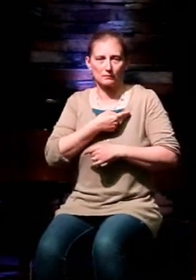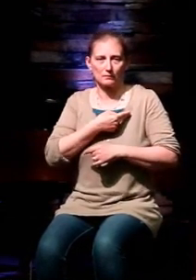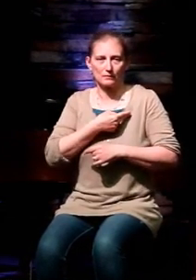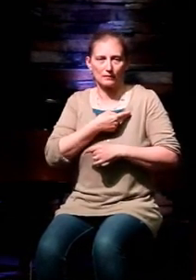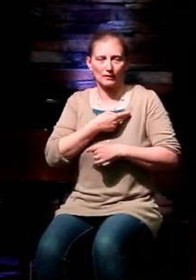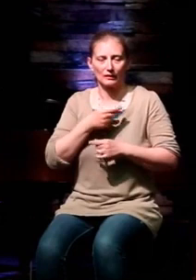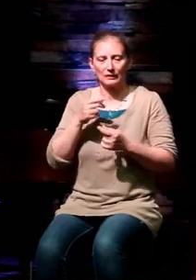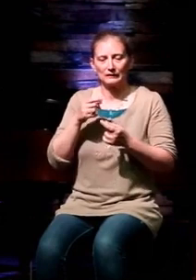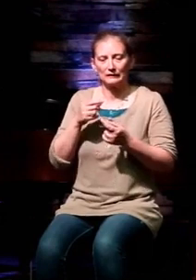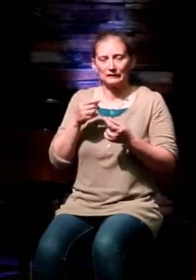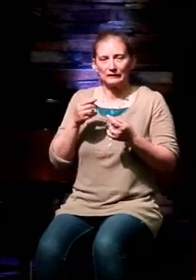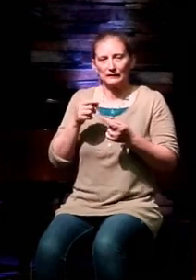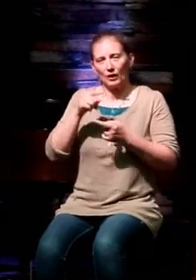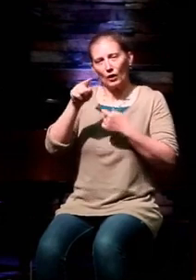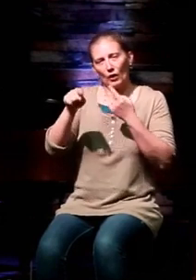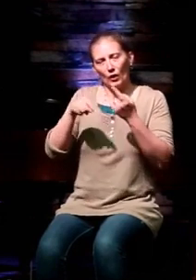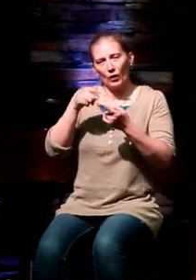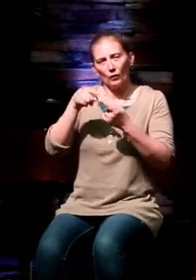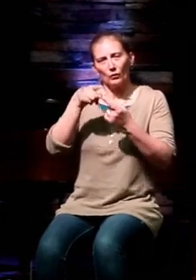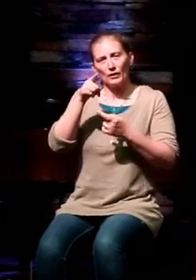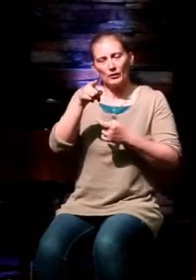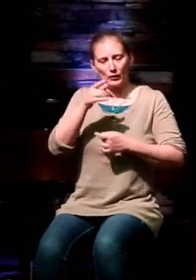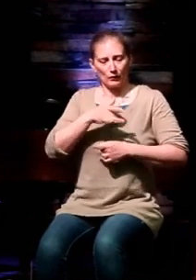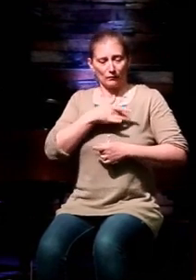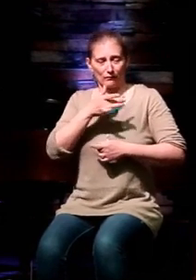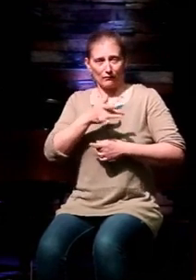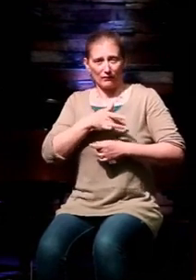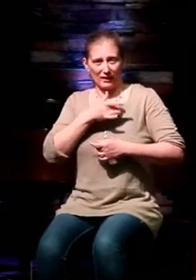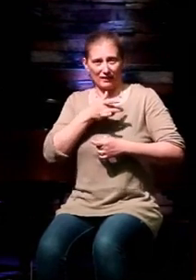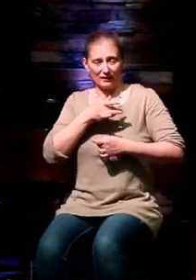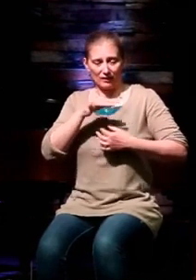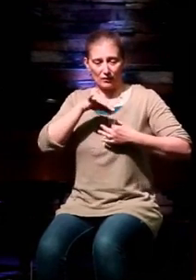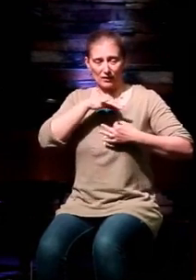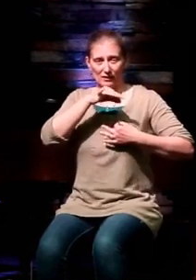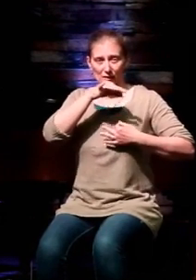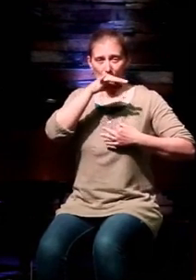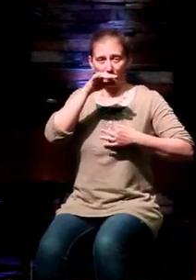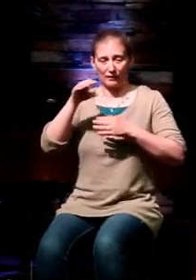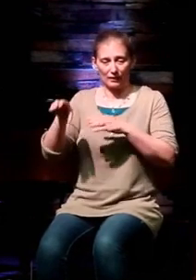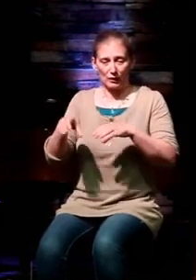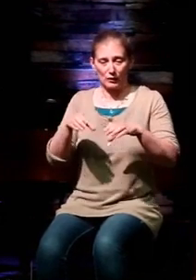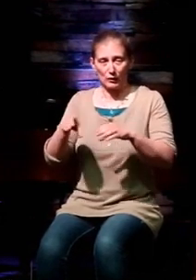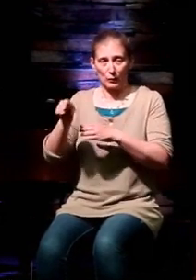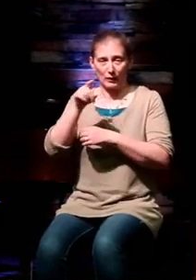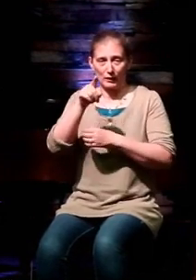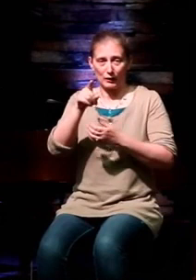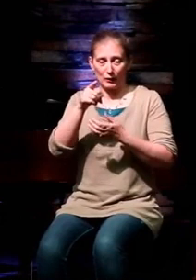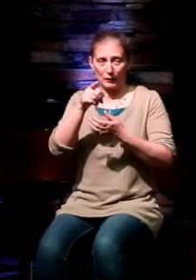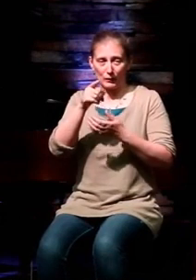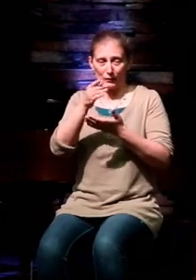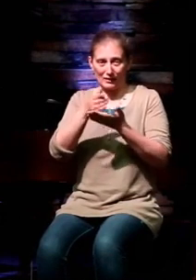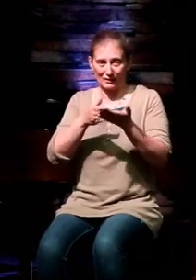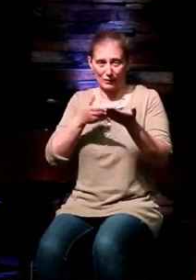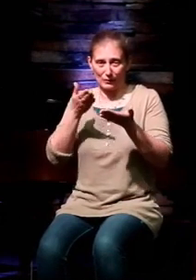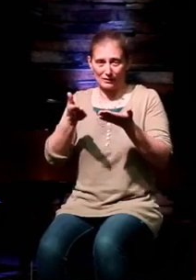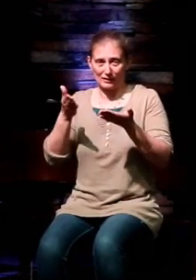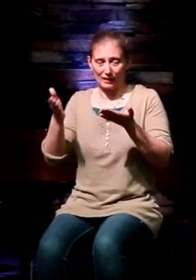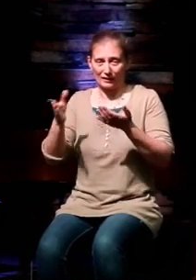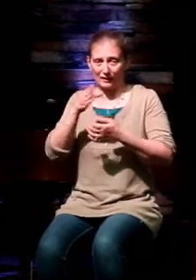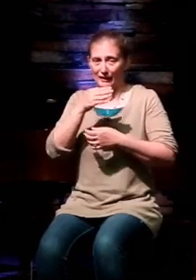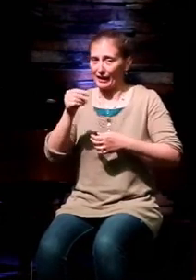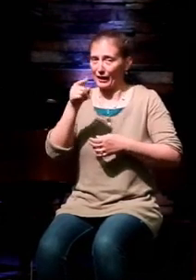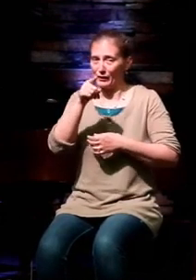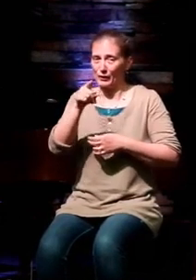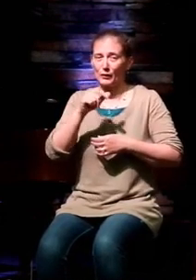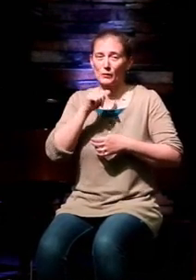you to do something and you don't do it? What's that called? Well, when we tell our son Austin to get off of his phone and I look